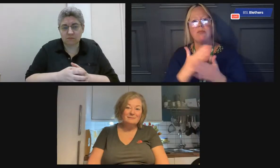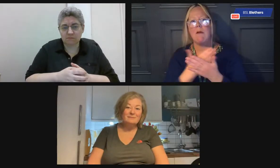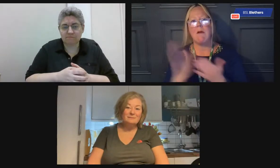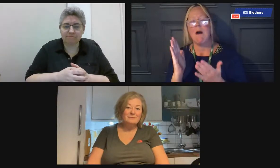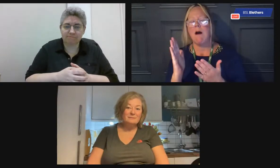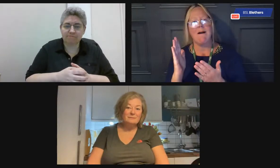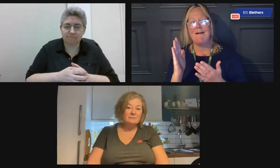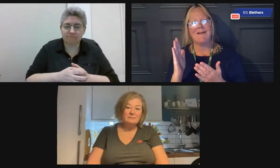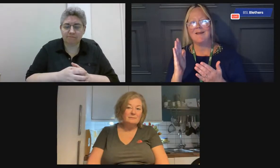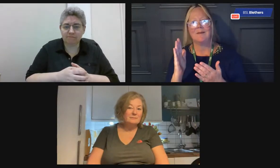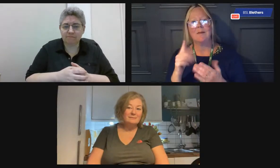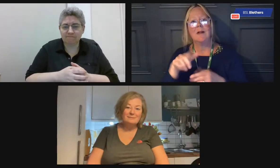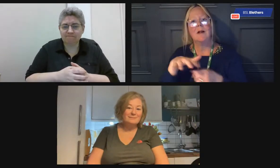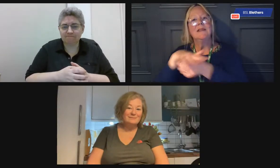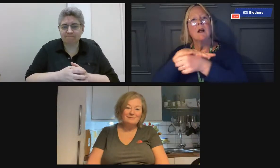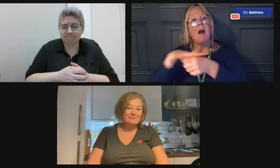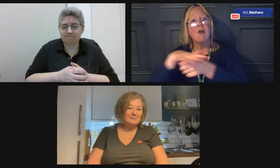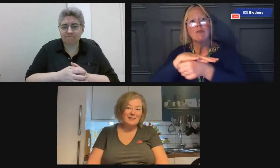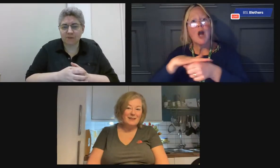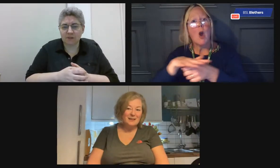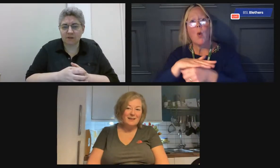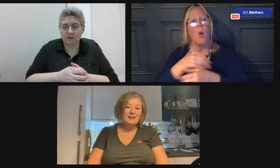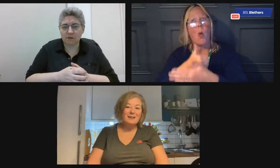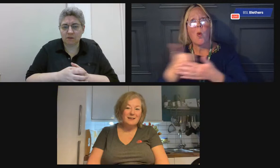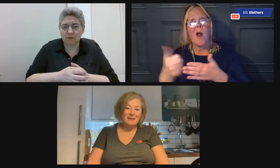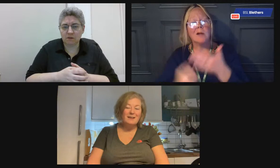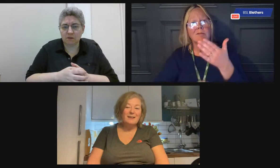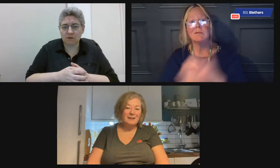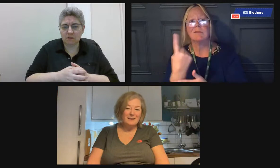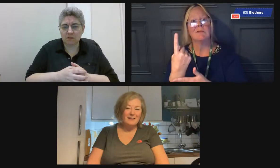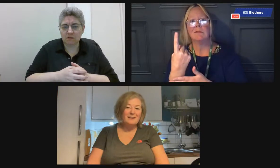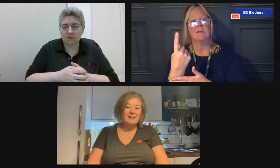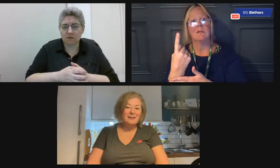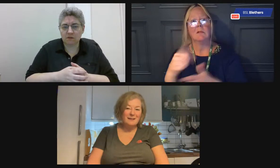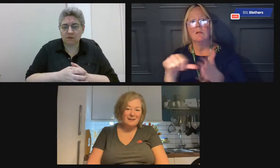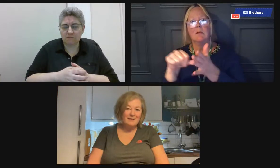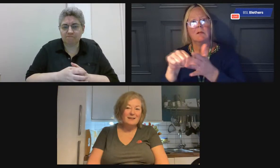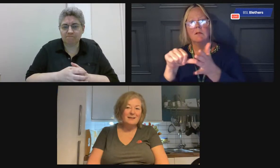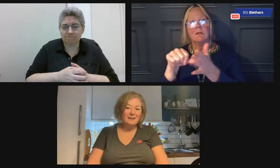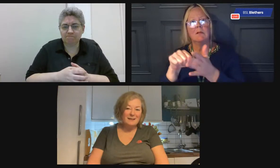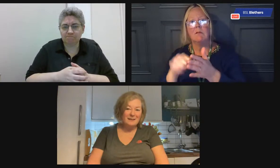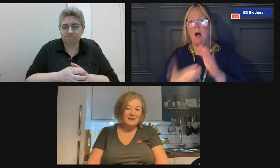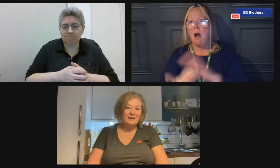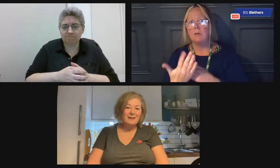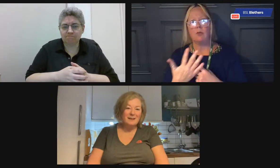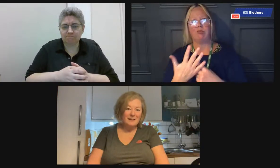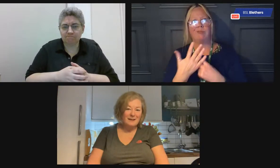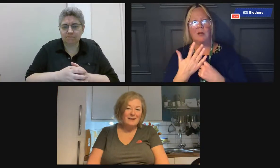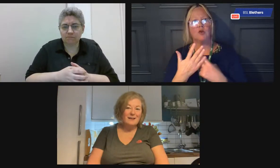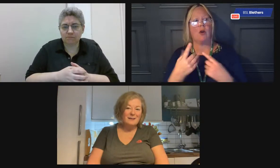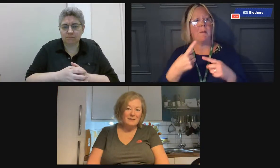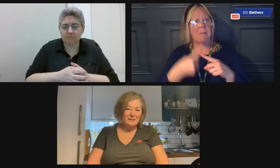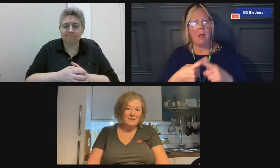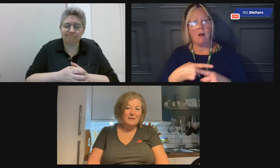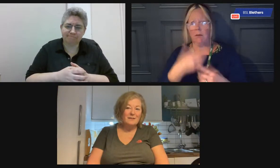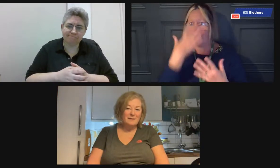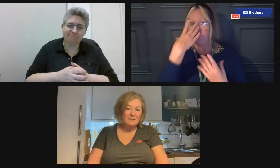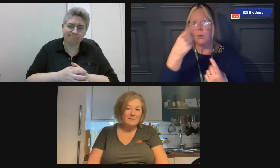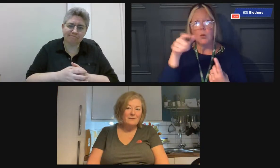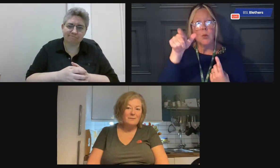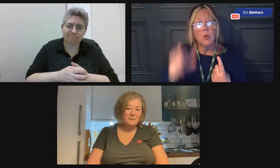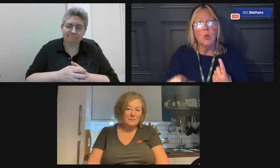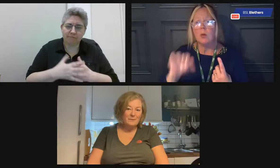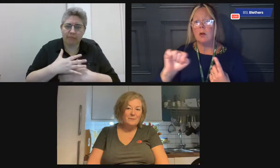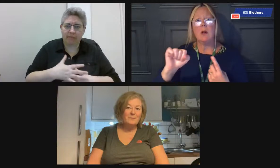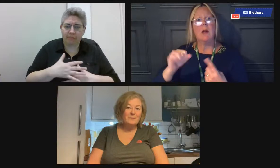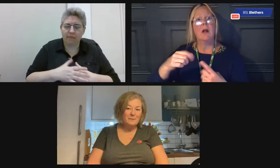it's not always black and white, is it? It's not always clear. You know, sometimes a situation just happens,